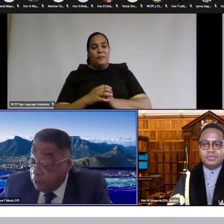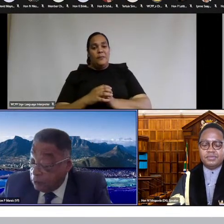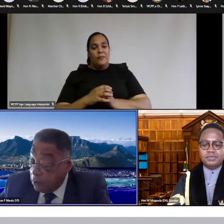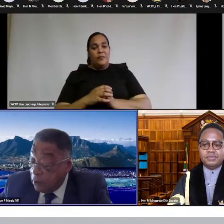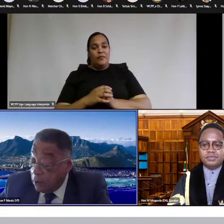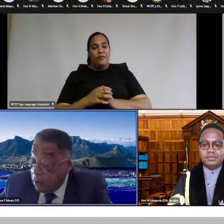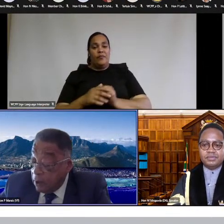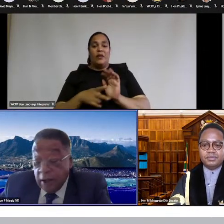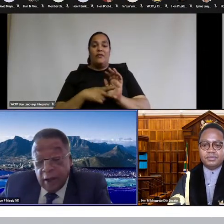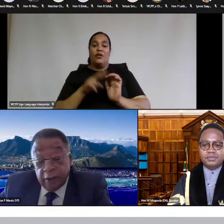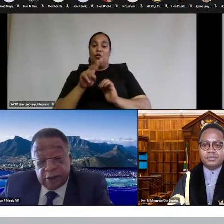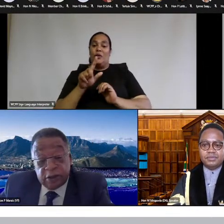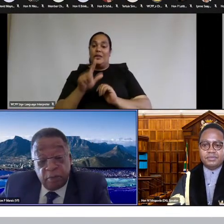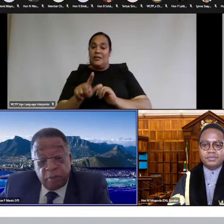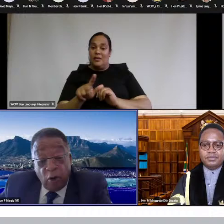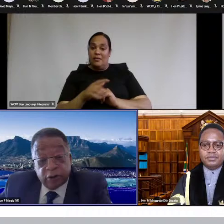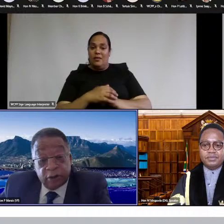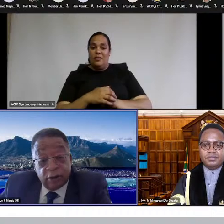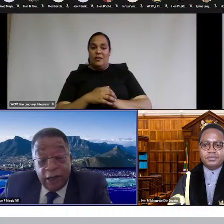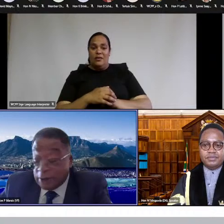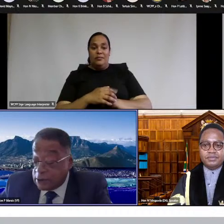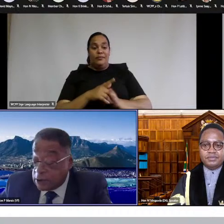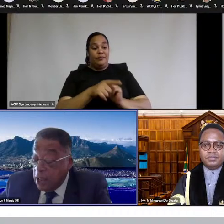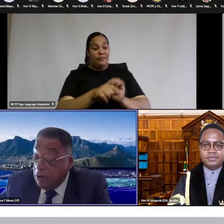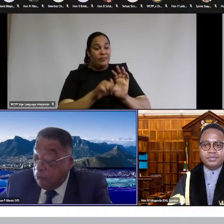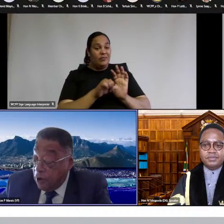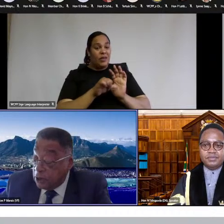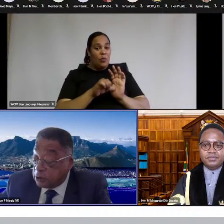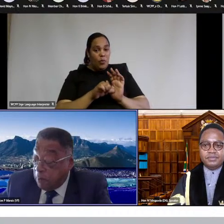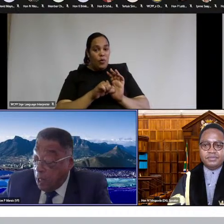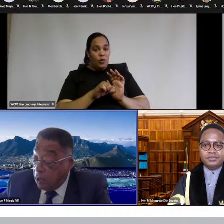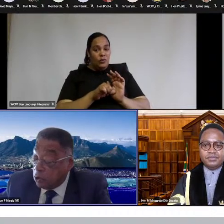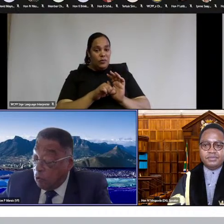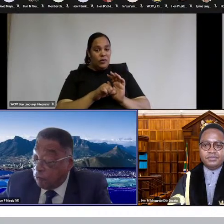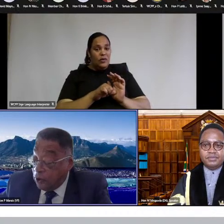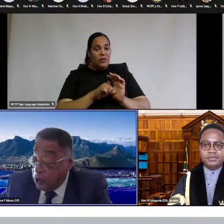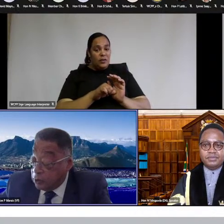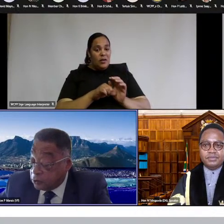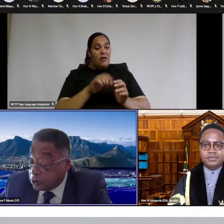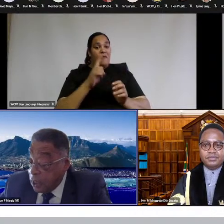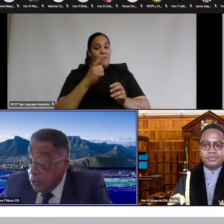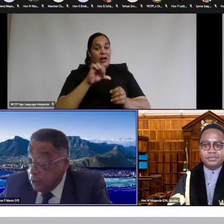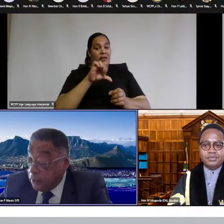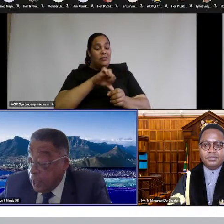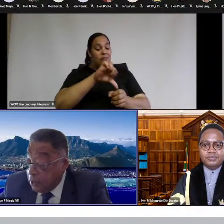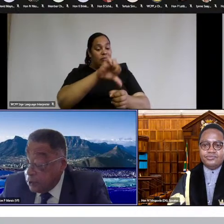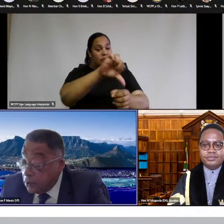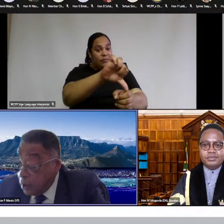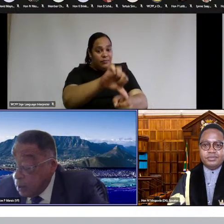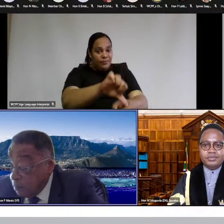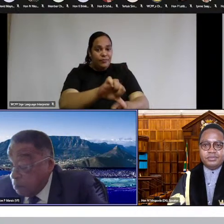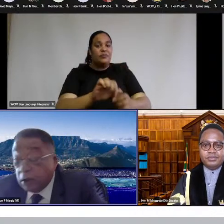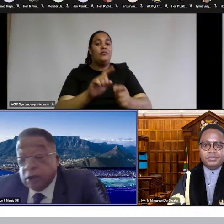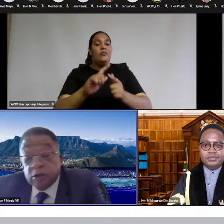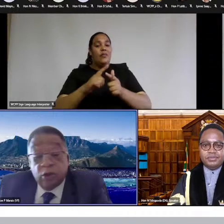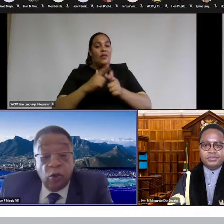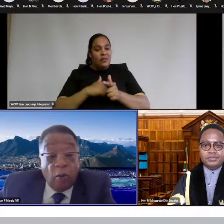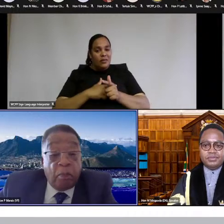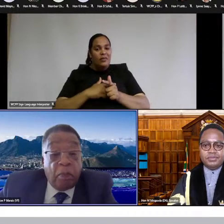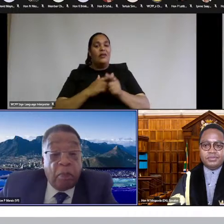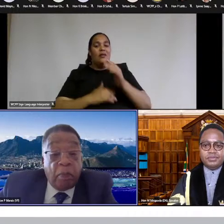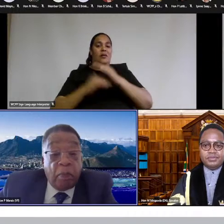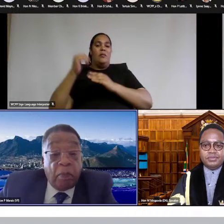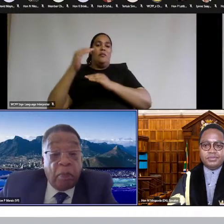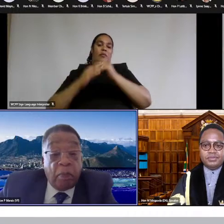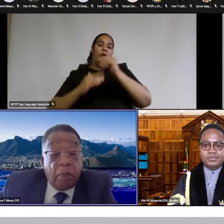Verse 27, and this is important, let us first plant your fields, then